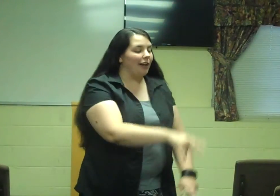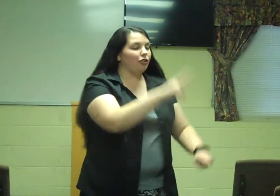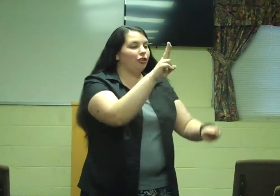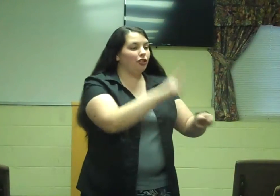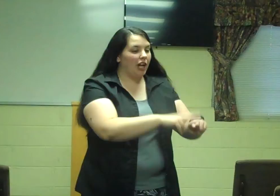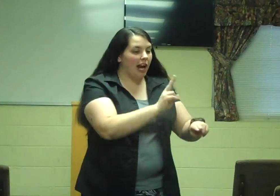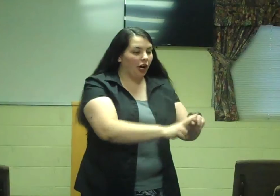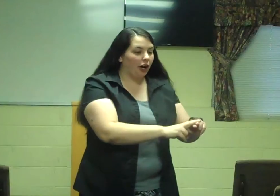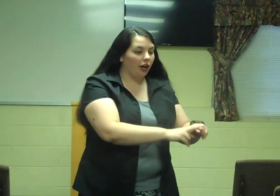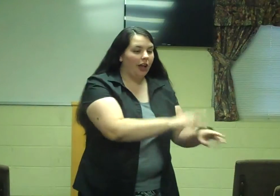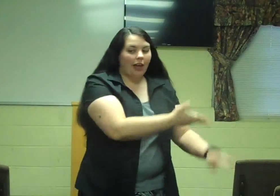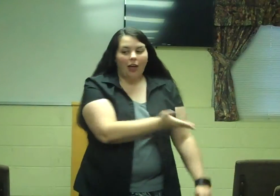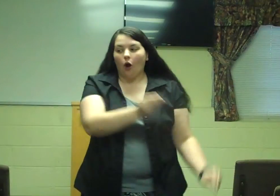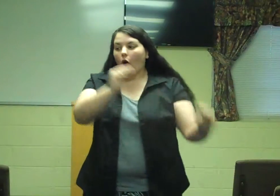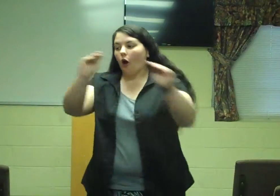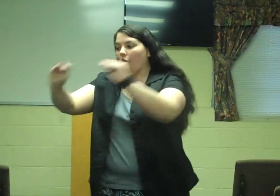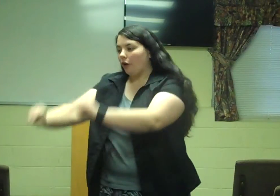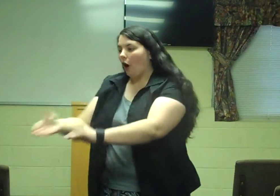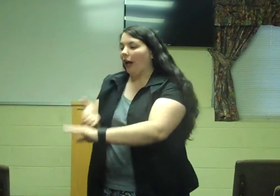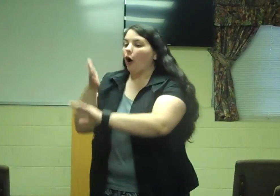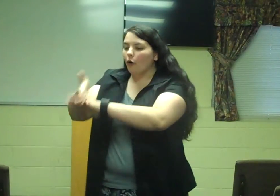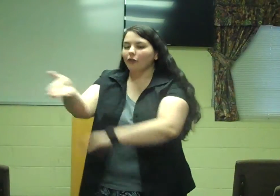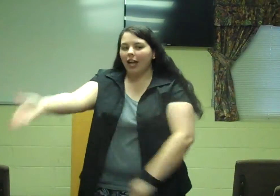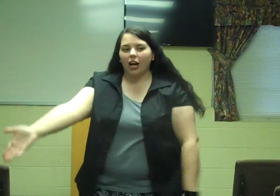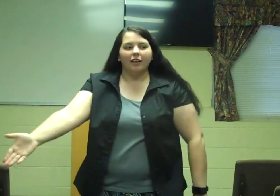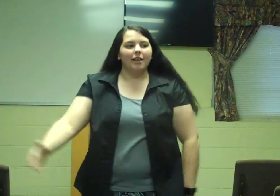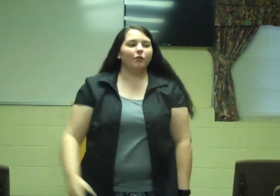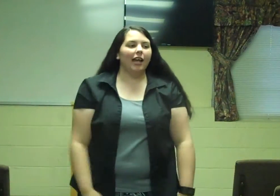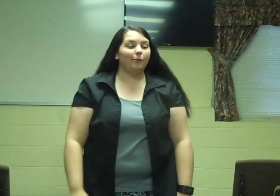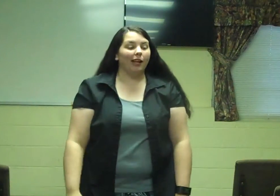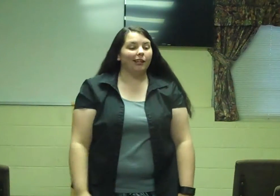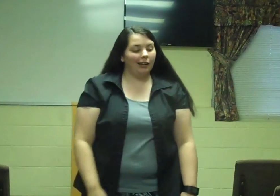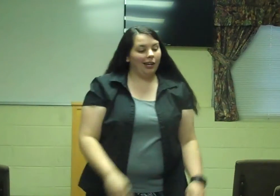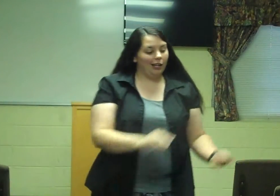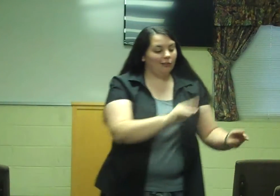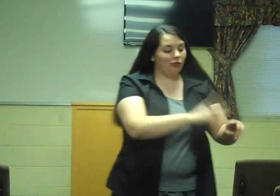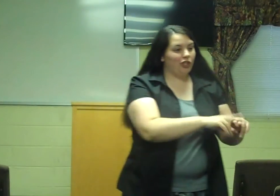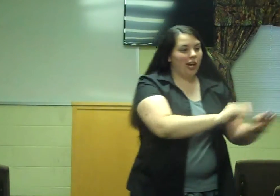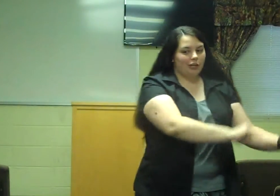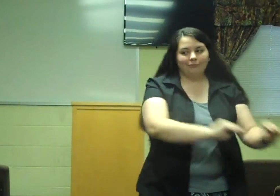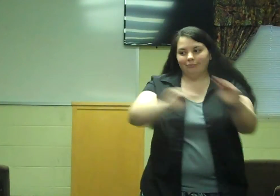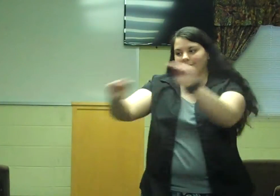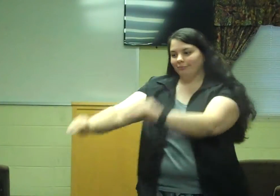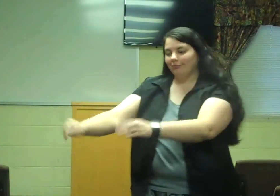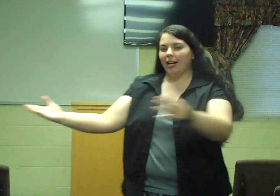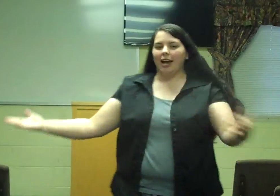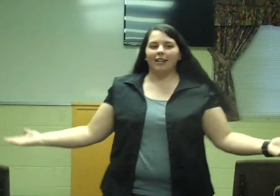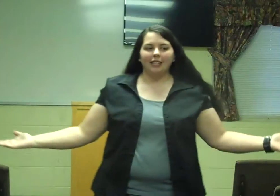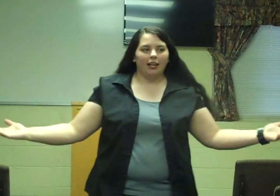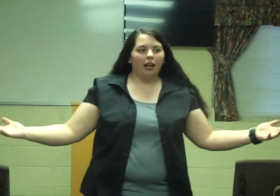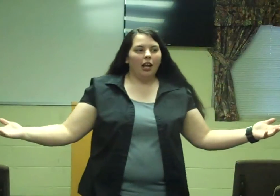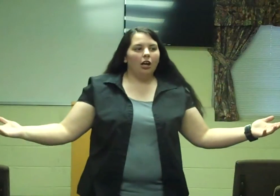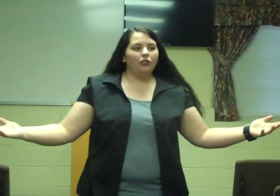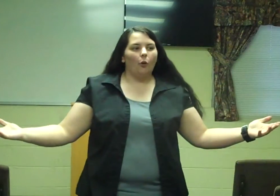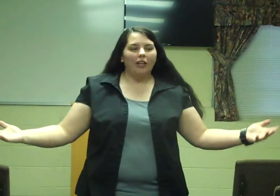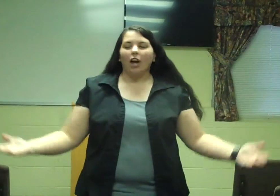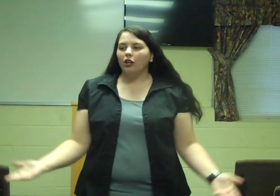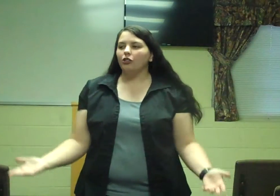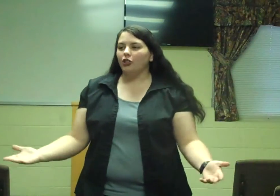that chair over there, instead of doing that, I'm like chair, and that's it. So it's